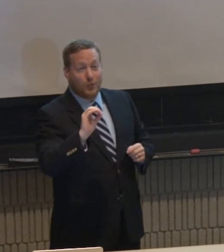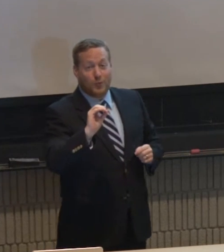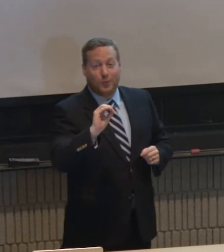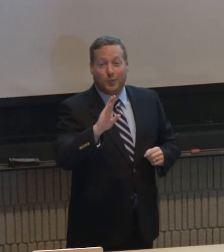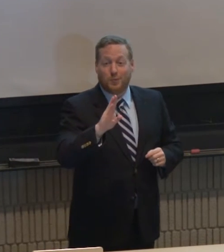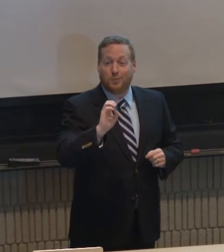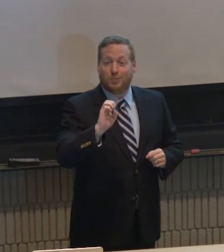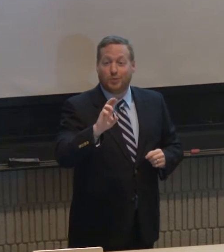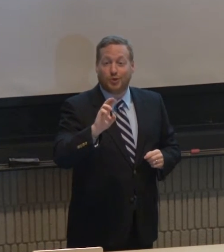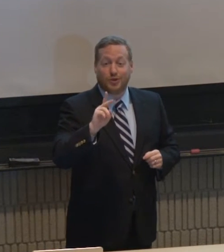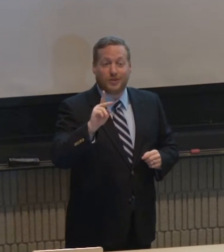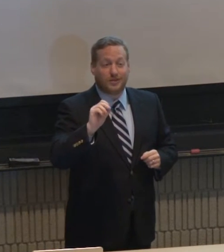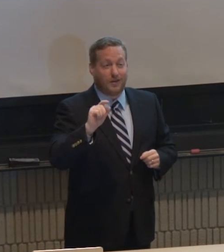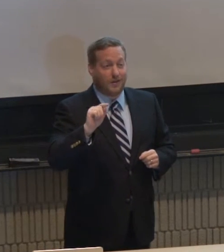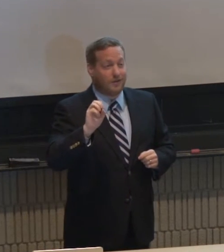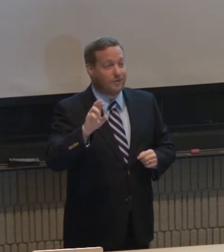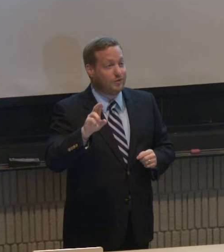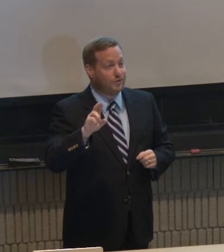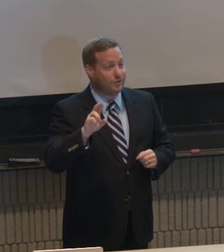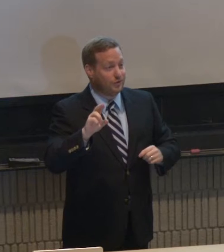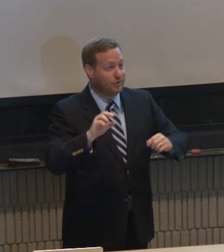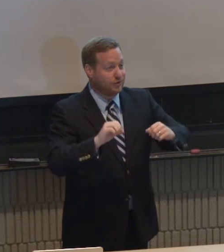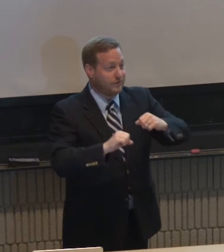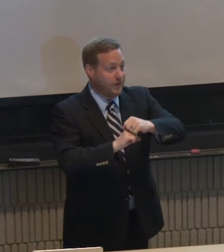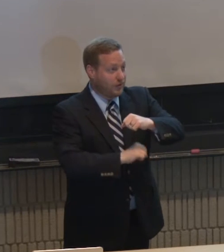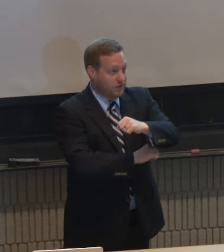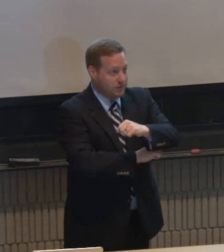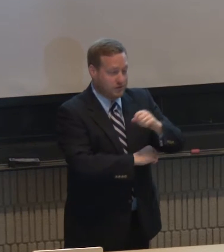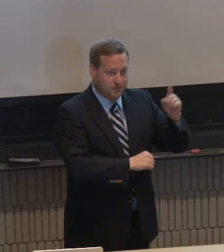manualism has been prevalent since that time.